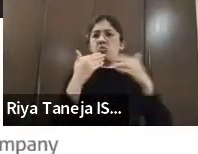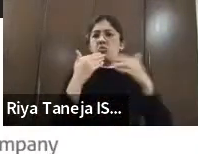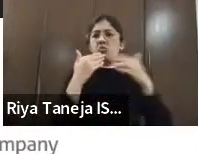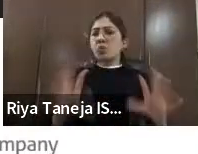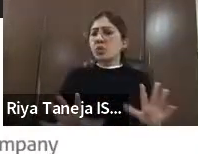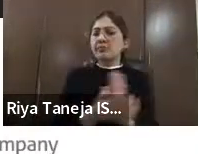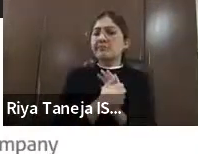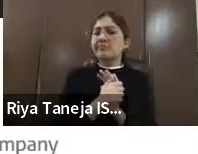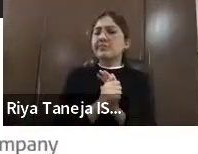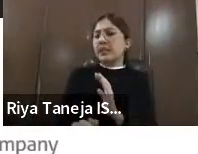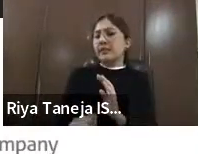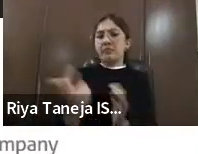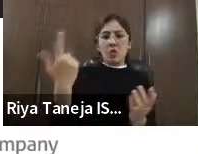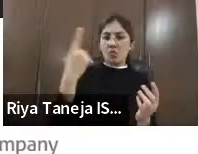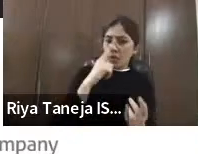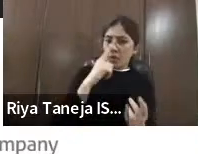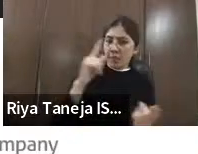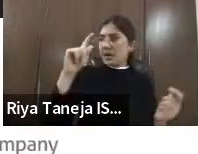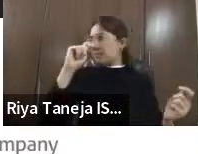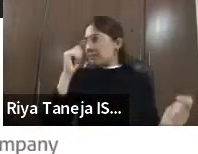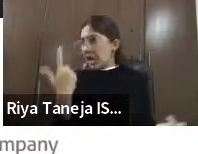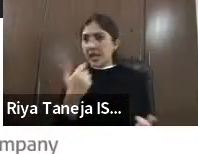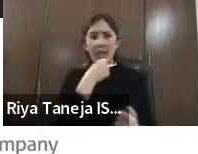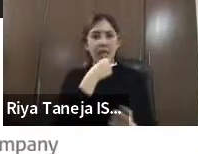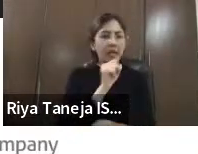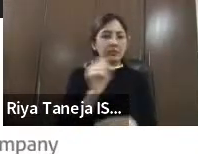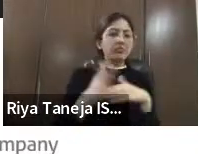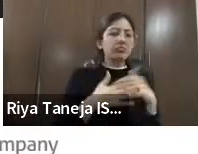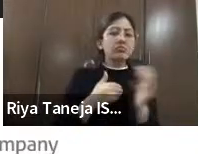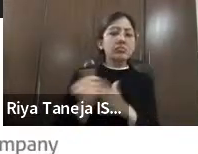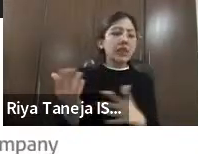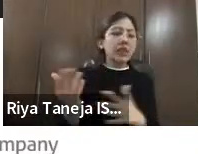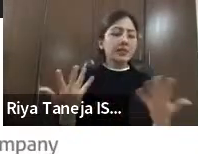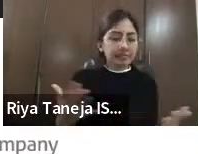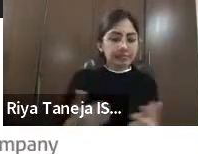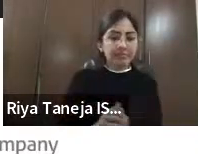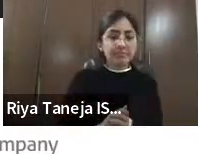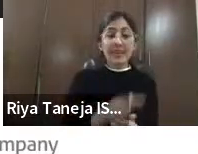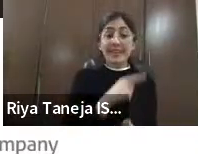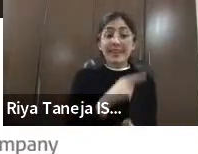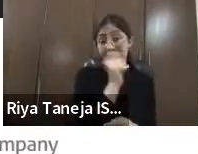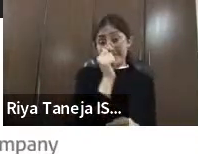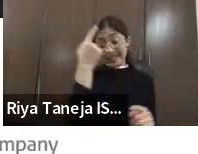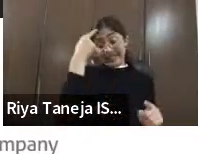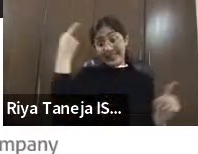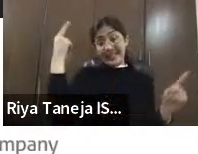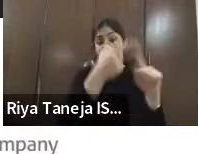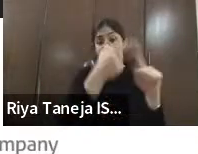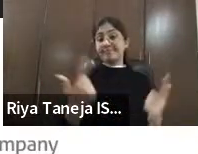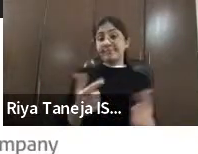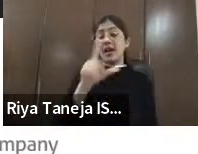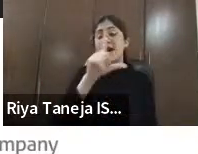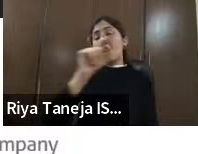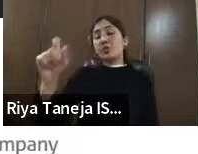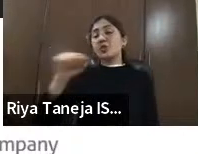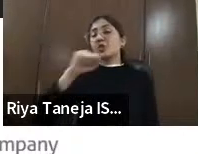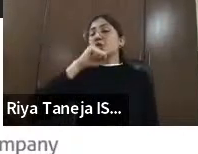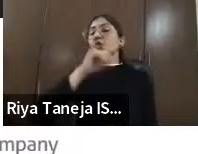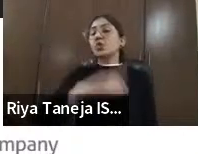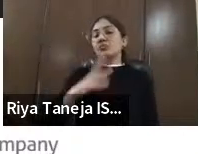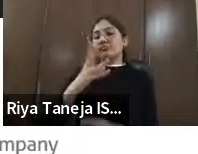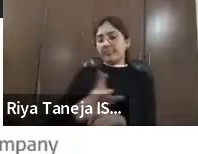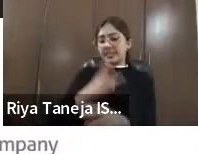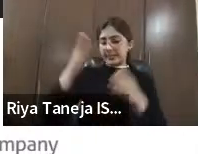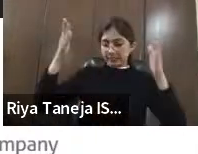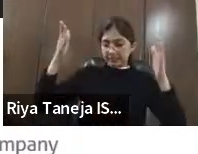neither gender nor age bound. Tariq plans to employ about 100 youths in the next 3 years and